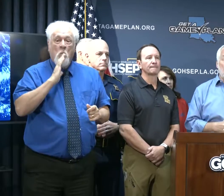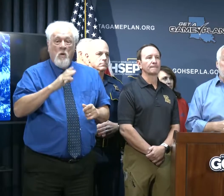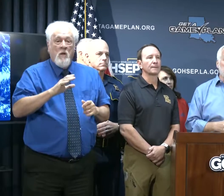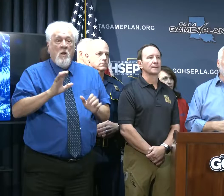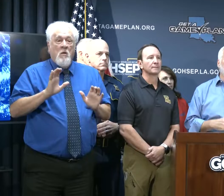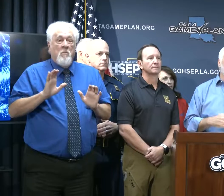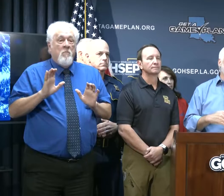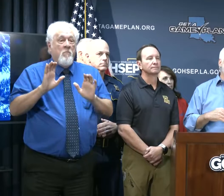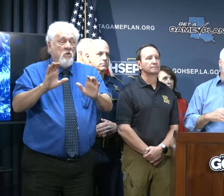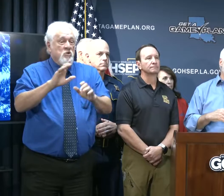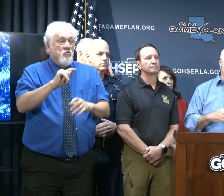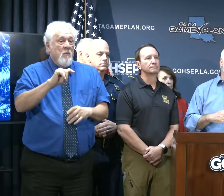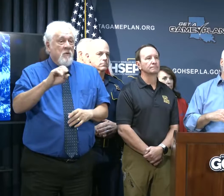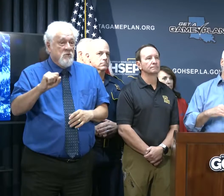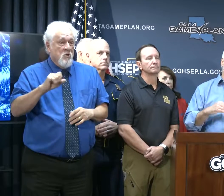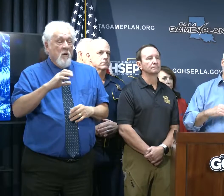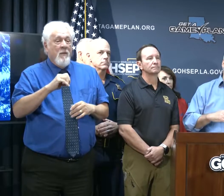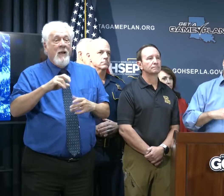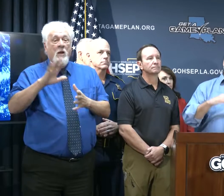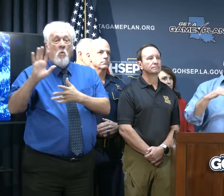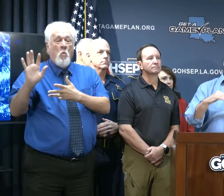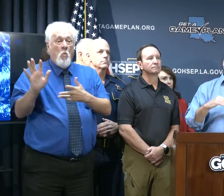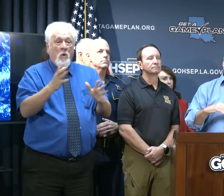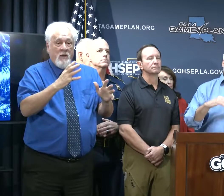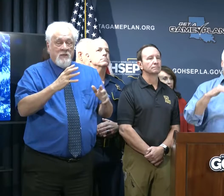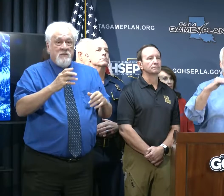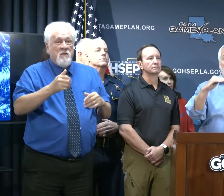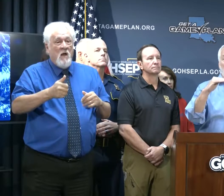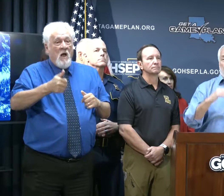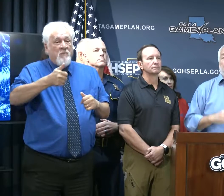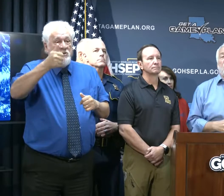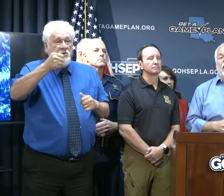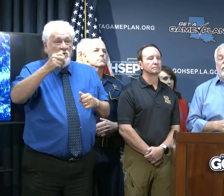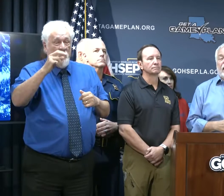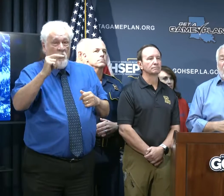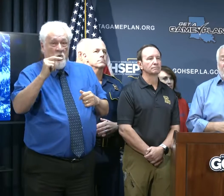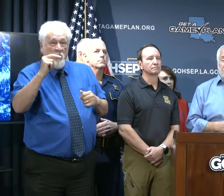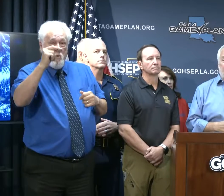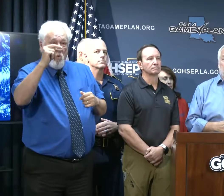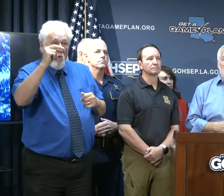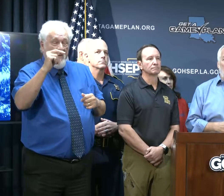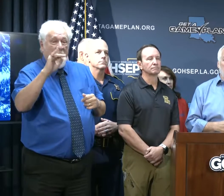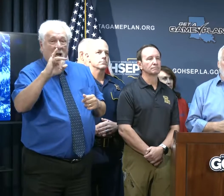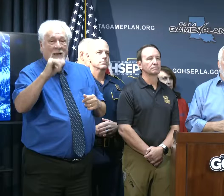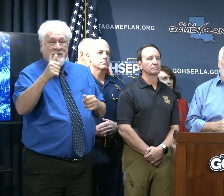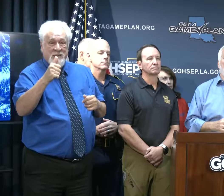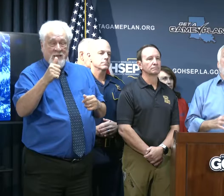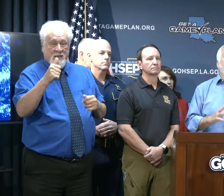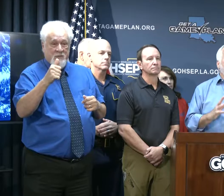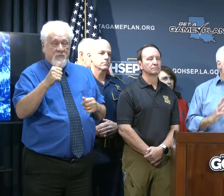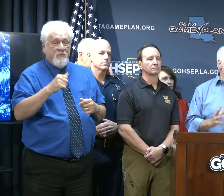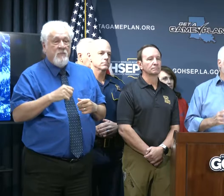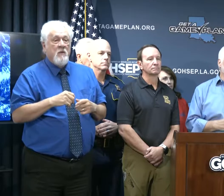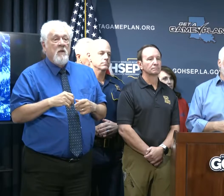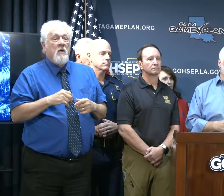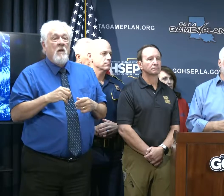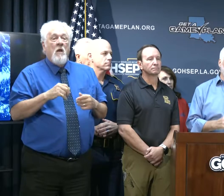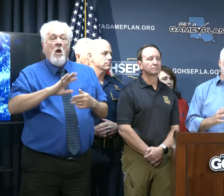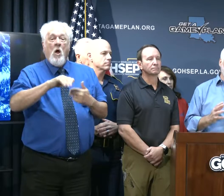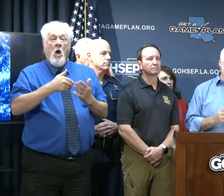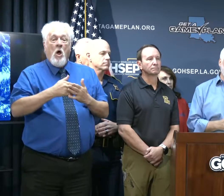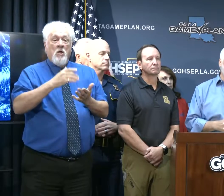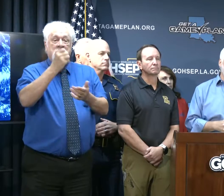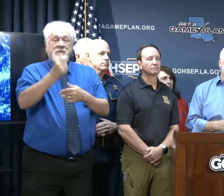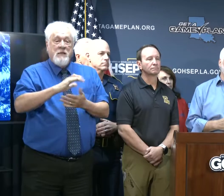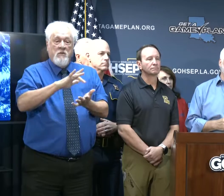those tropical storm and hurricane force winds up to and north of the I-1012 corridor. All of south